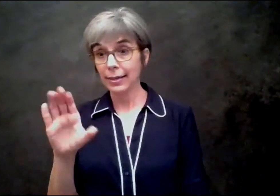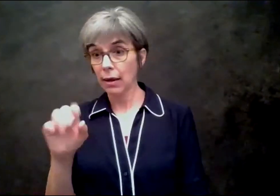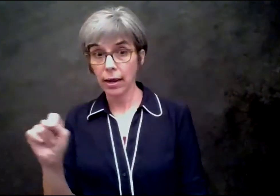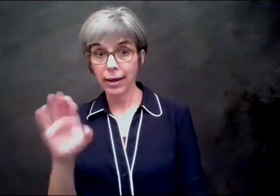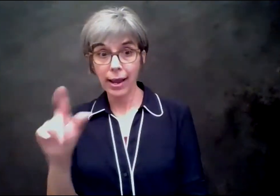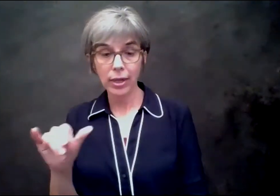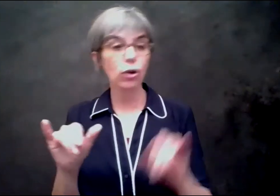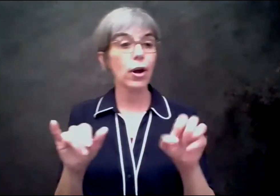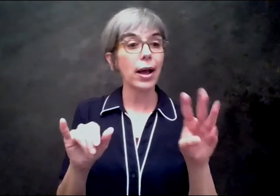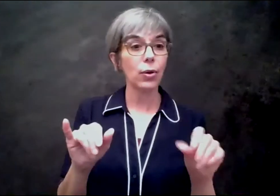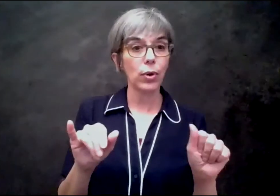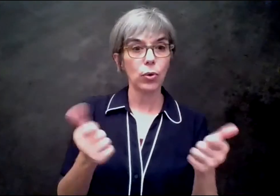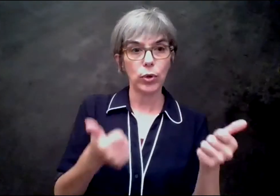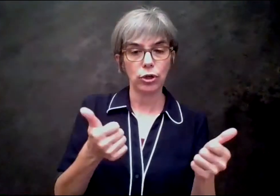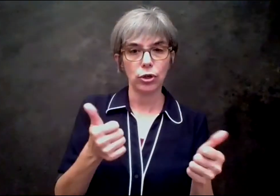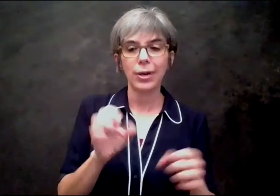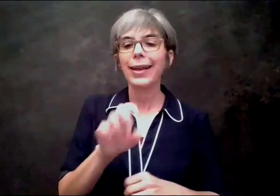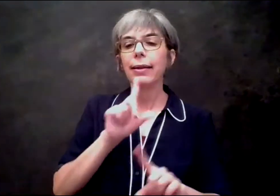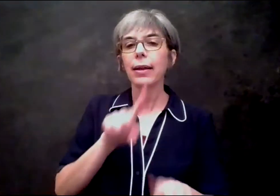Yeah, we're just talking about Scott County.